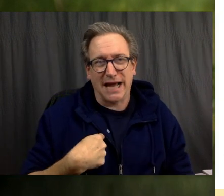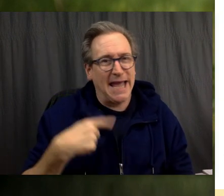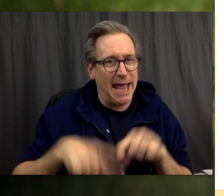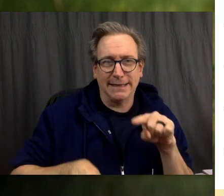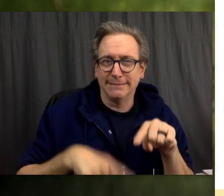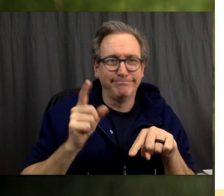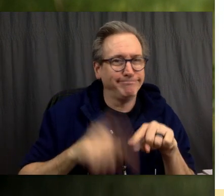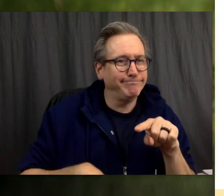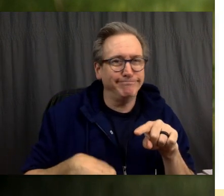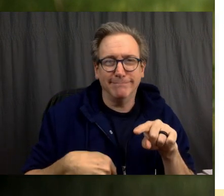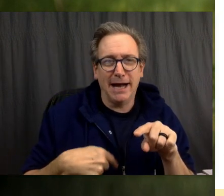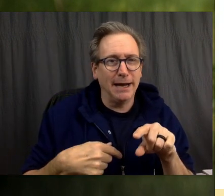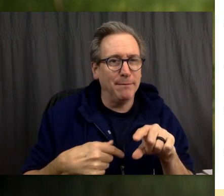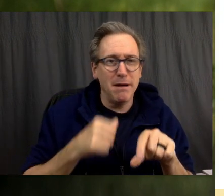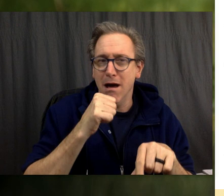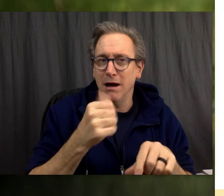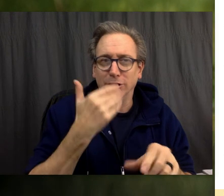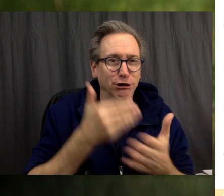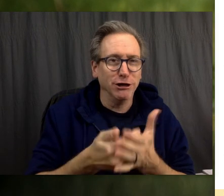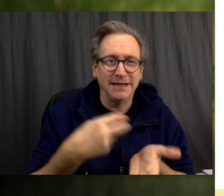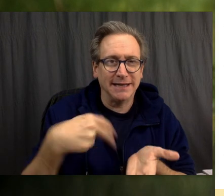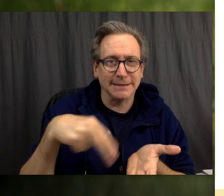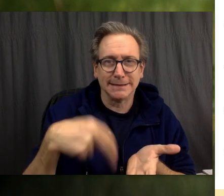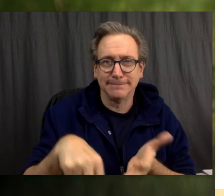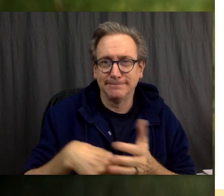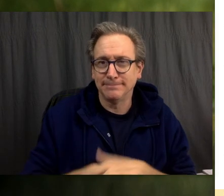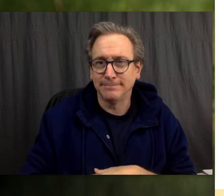I can't. I am not good.